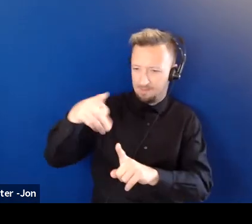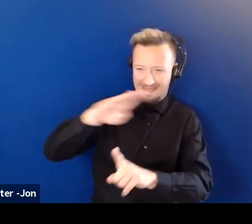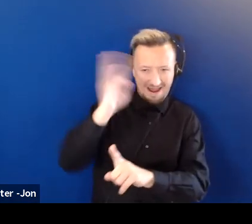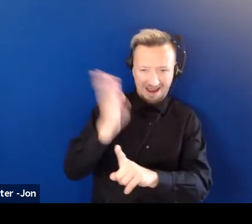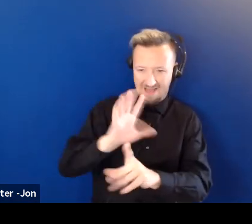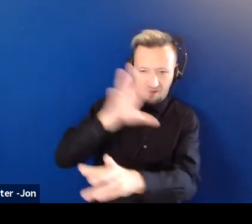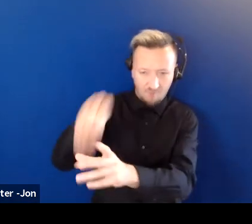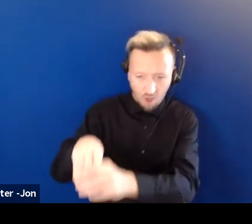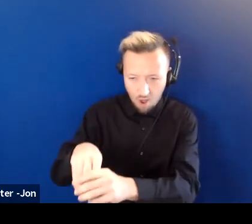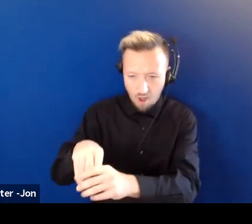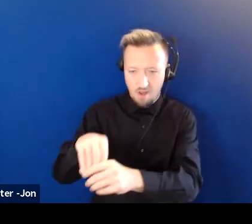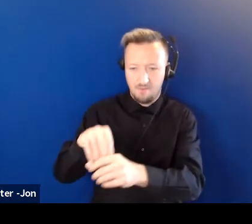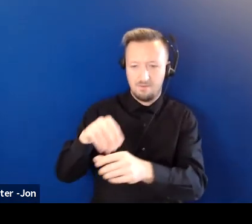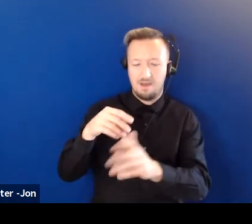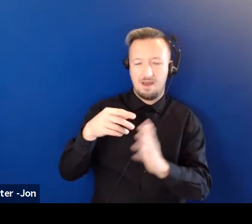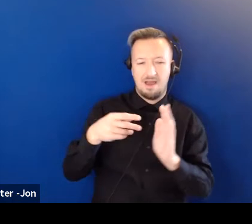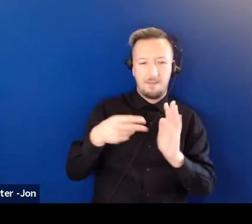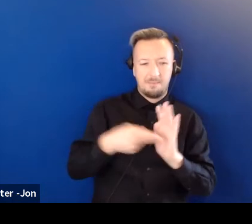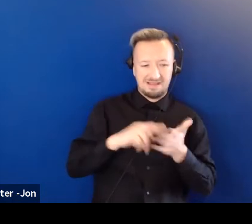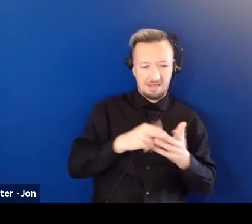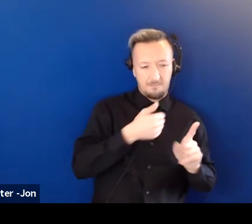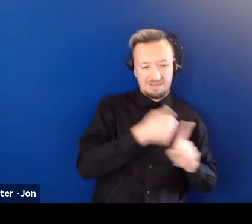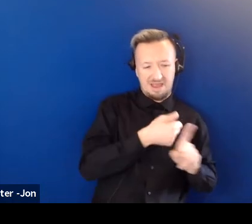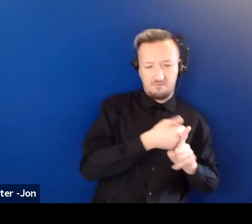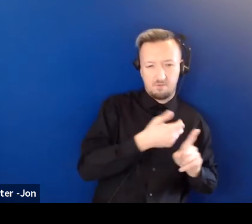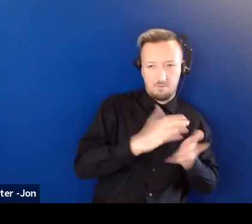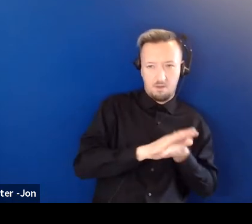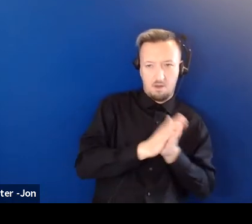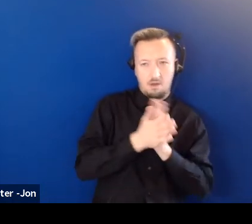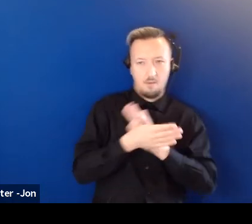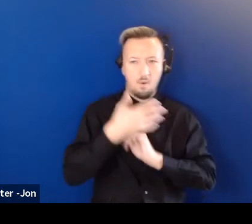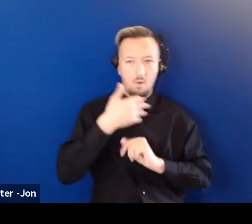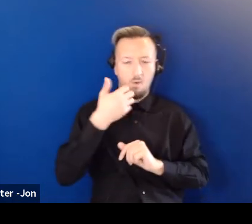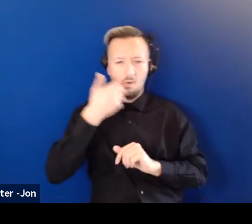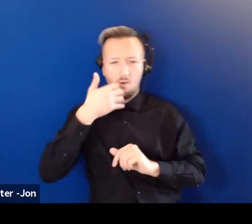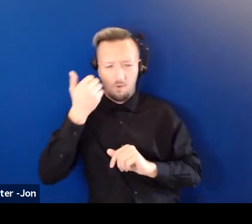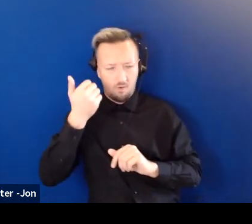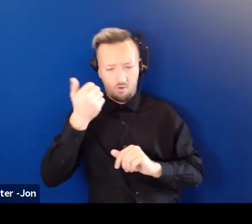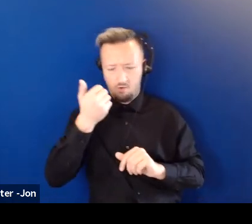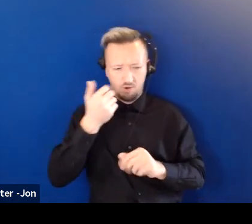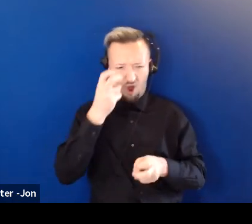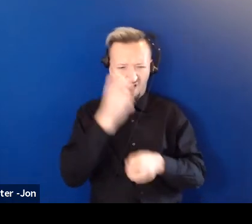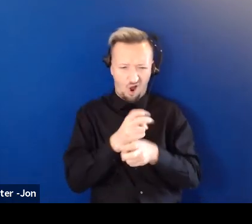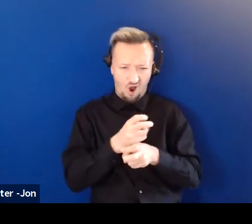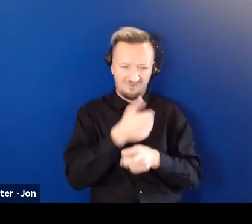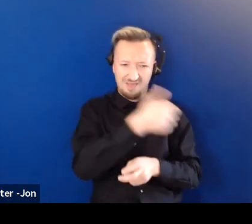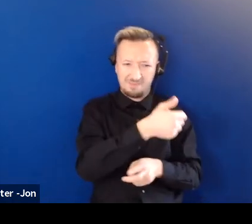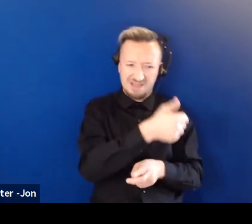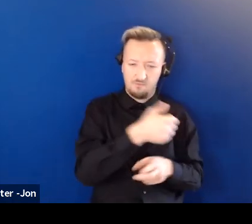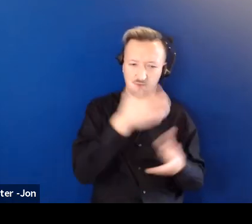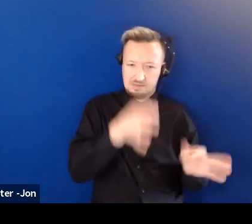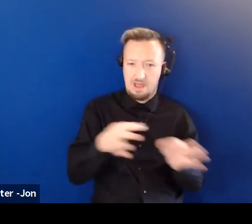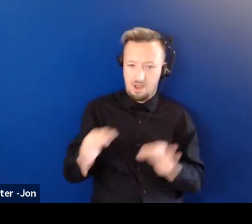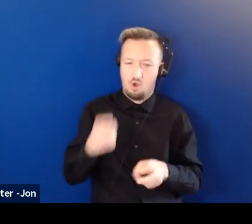for them to know their accommodations and what they need. And then that habits and learned behavior. How many youth have we seen that